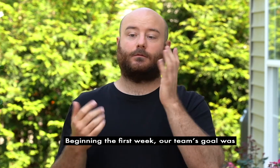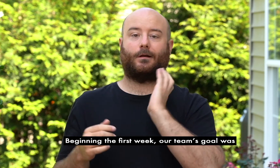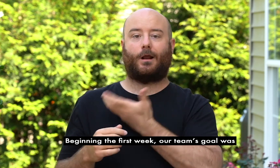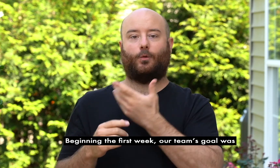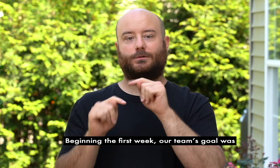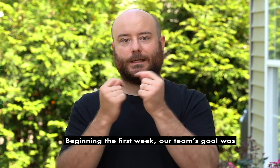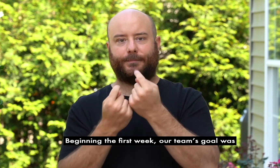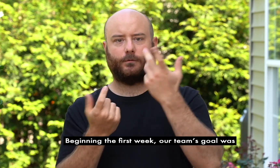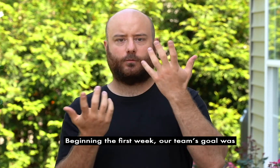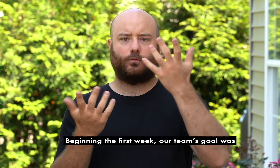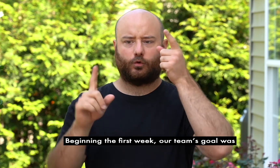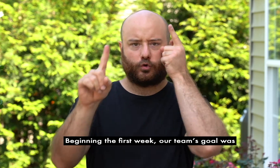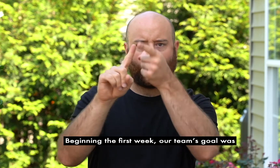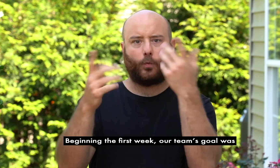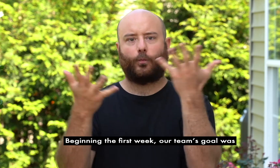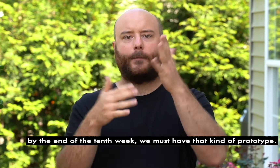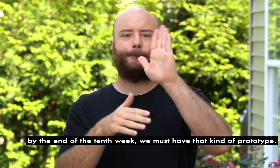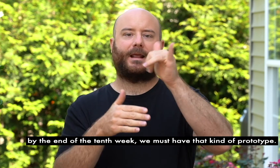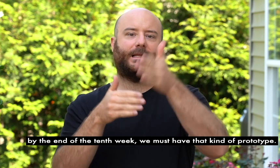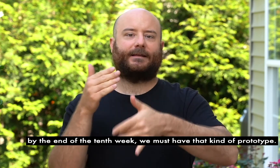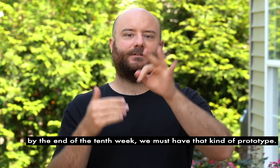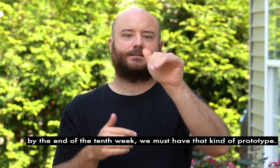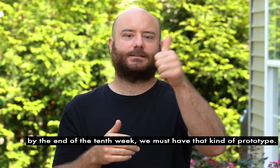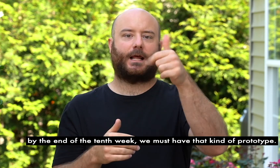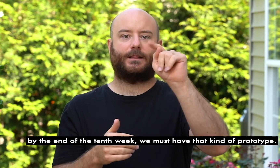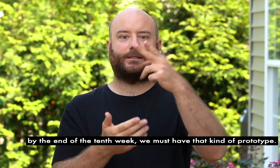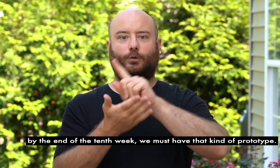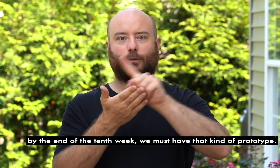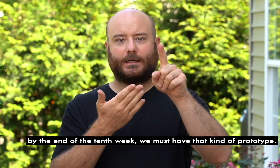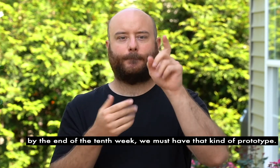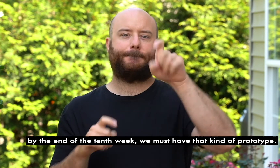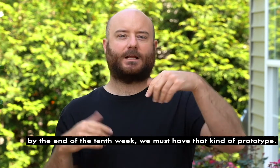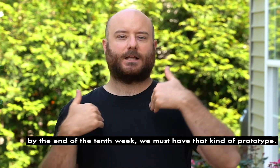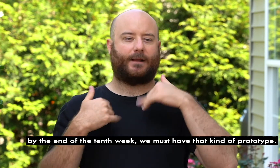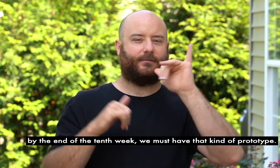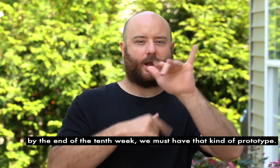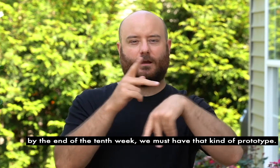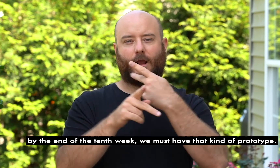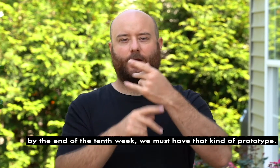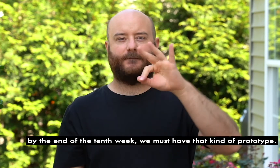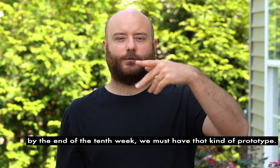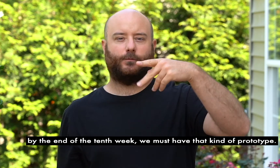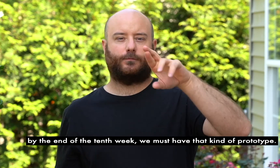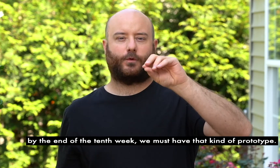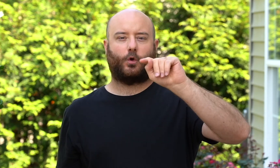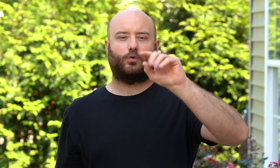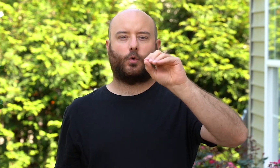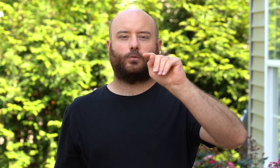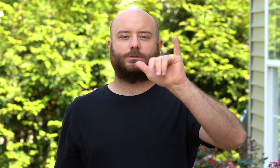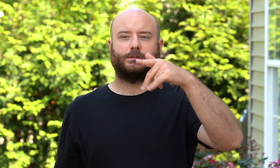our team's goal was by the end of the 10th week must have that kind of prototype.